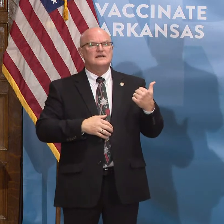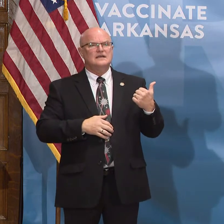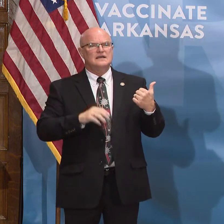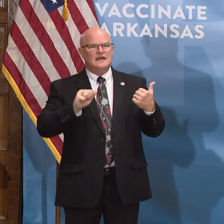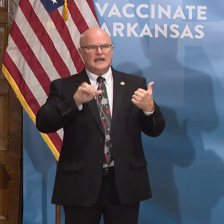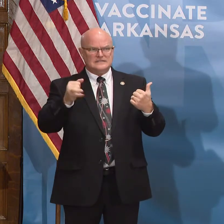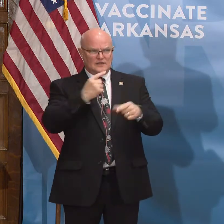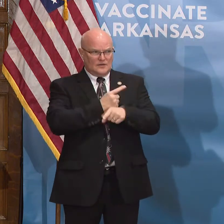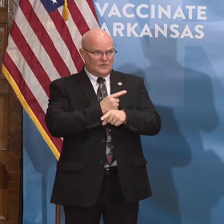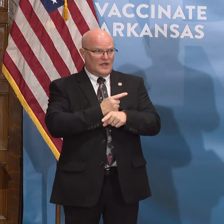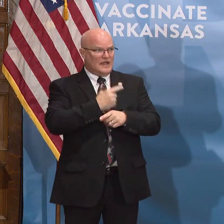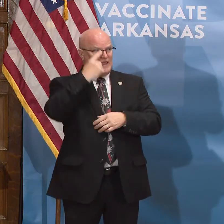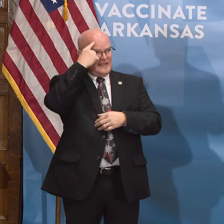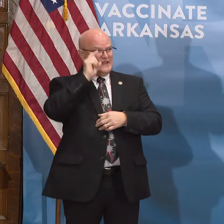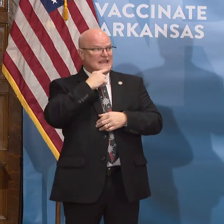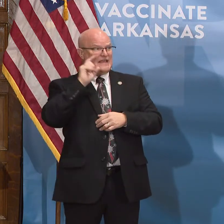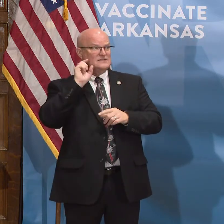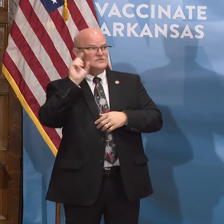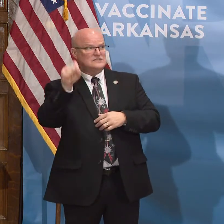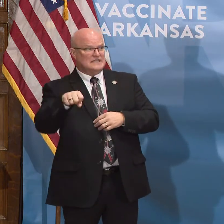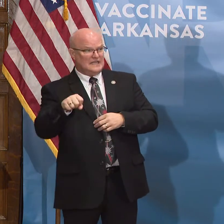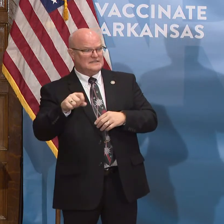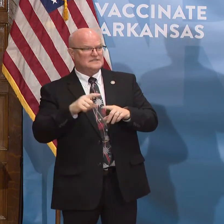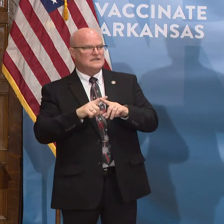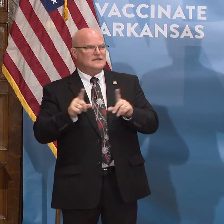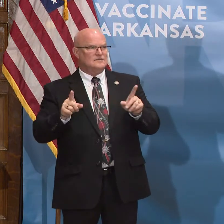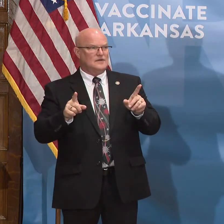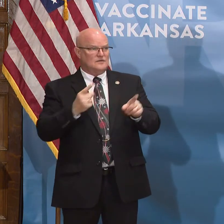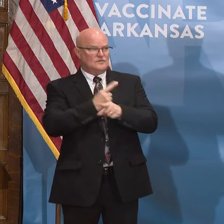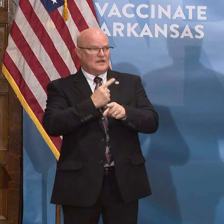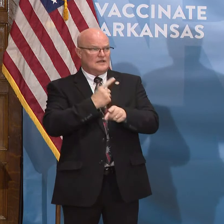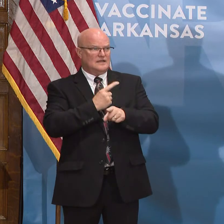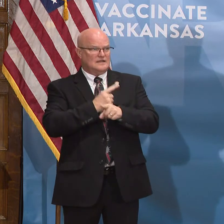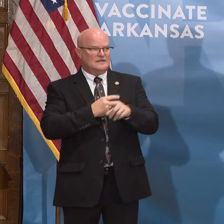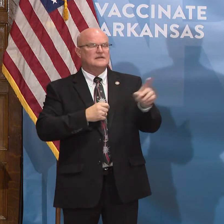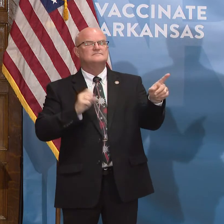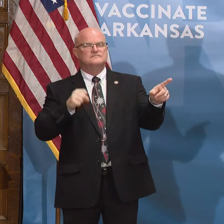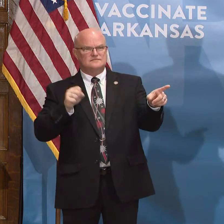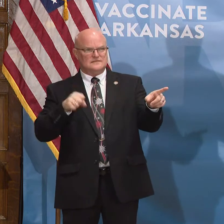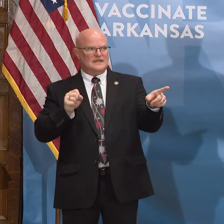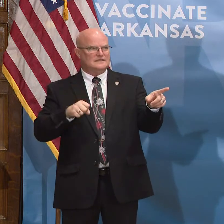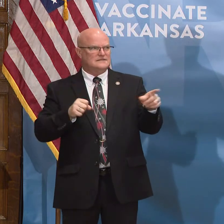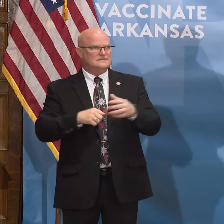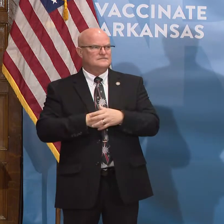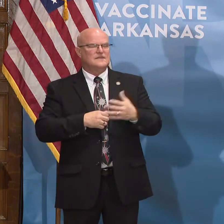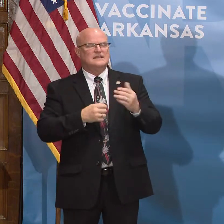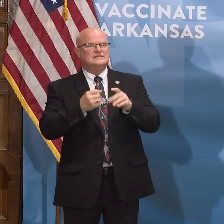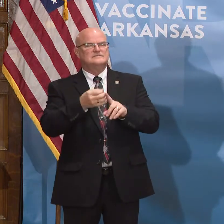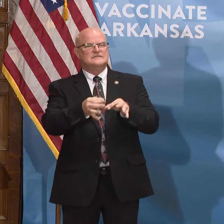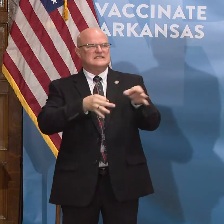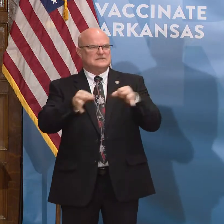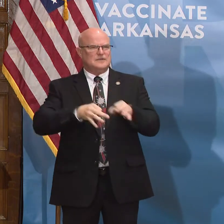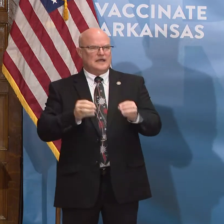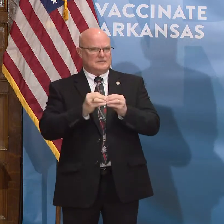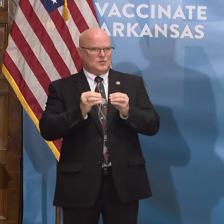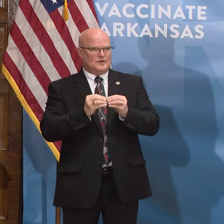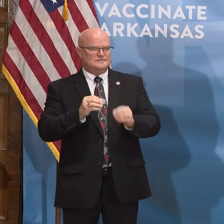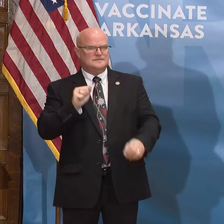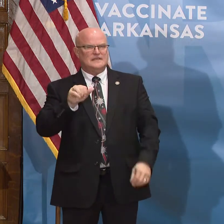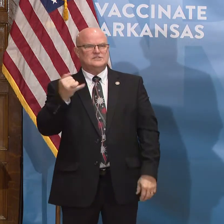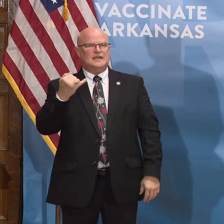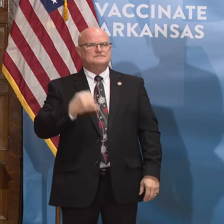AJ, I want to get it right. I think the answer is yes, but is that right, Jake? Do you want to elaborate?